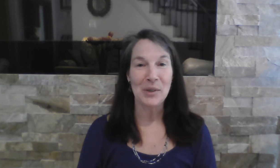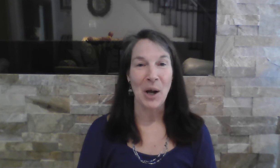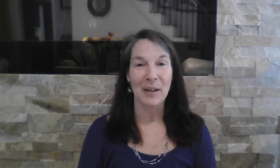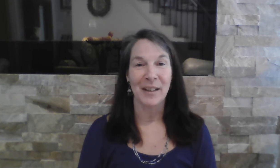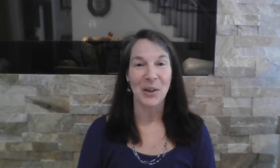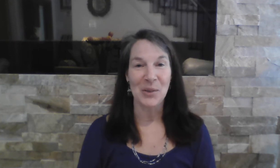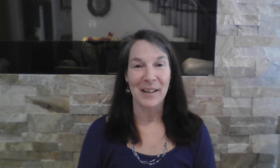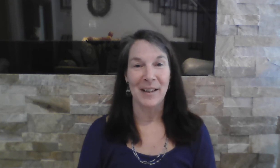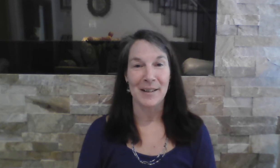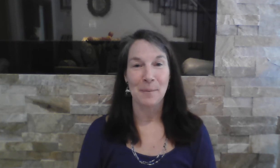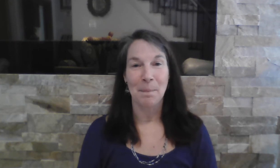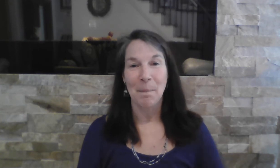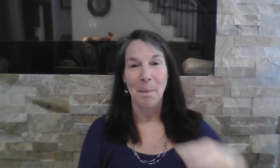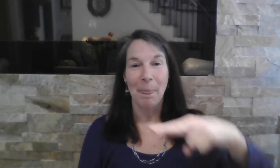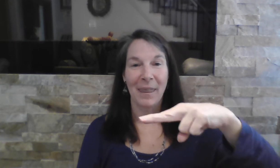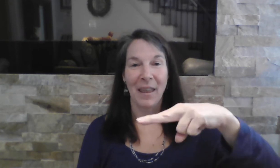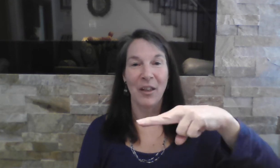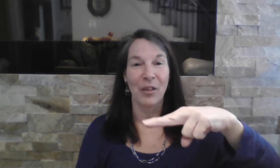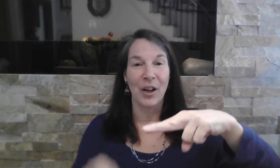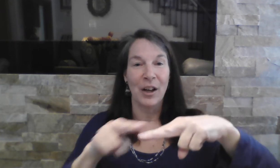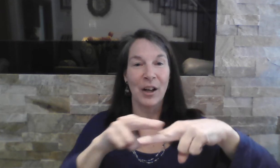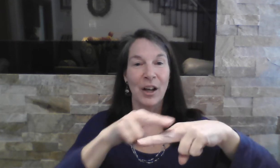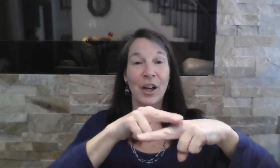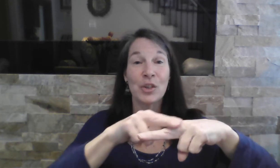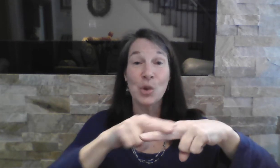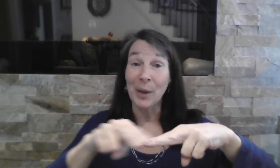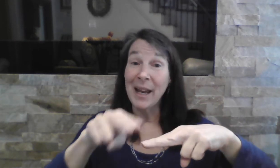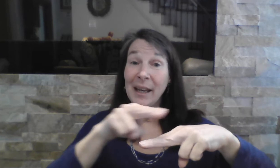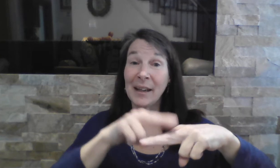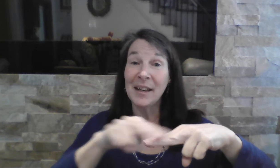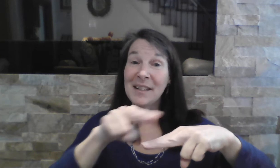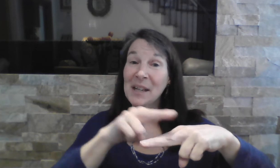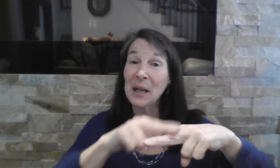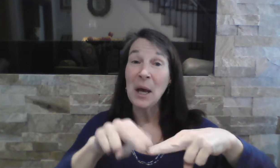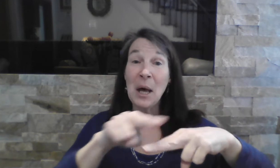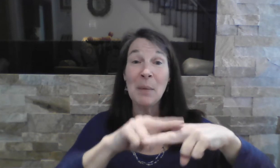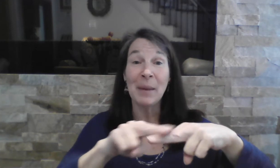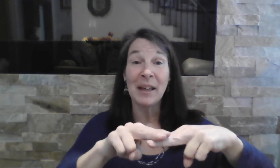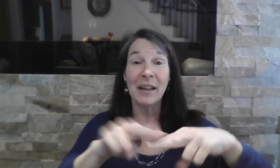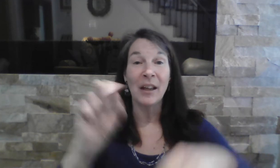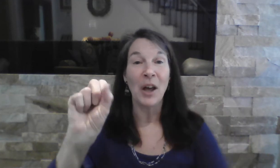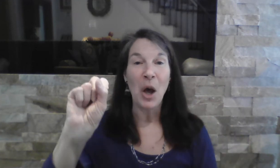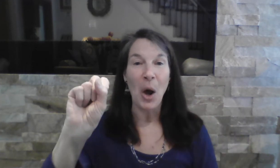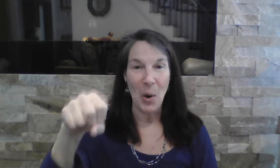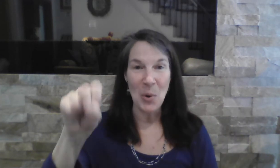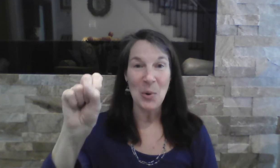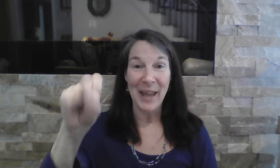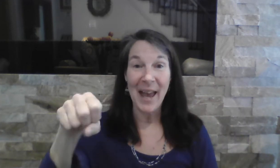song. It goes like this. The train is a coming. Oh yeah.